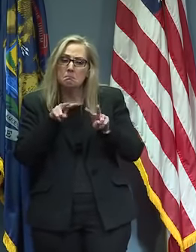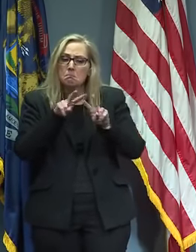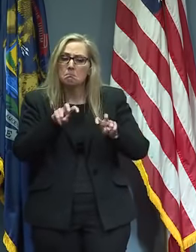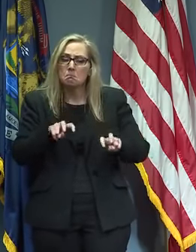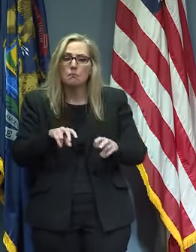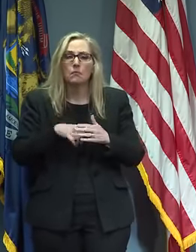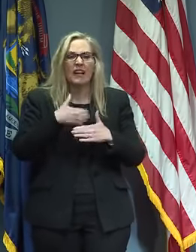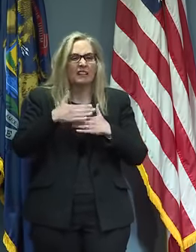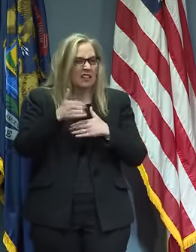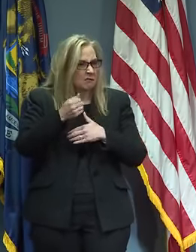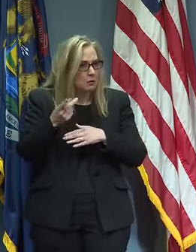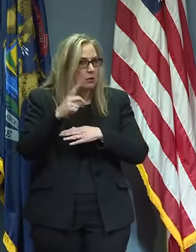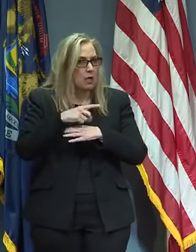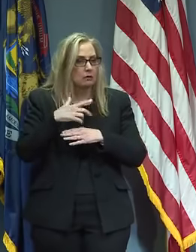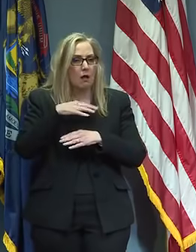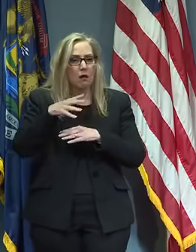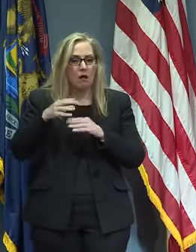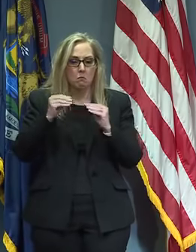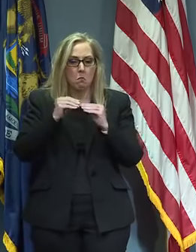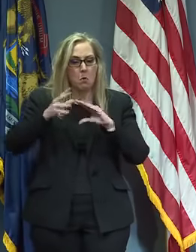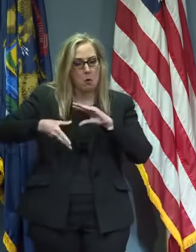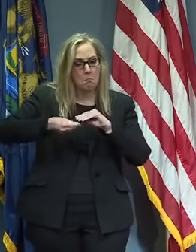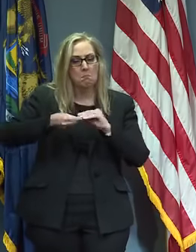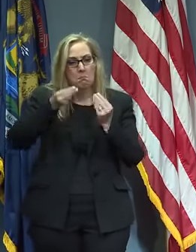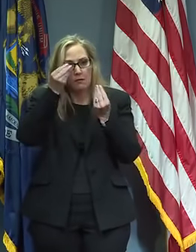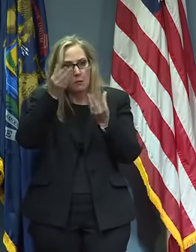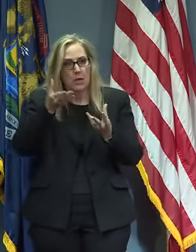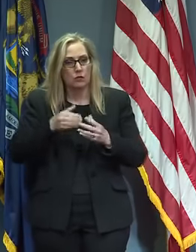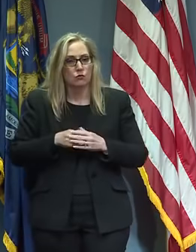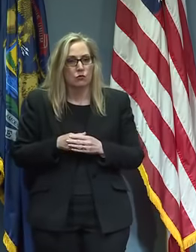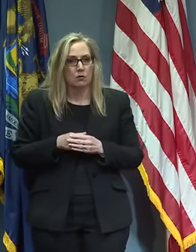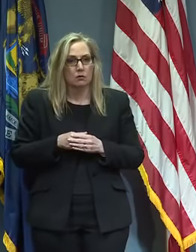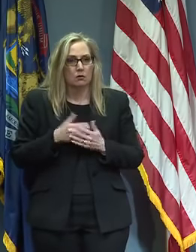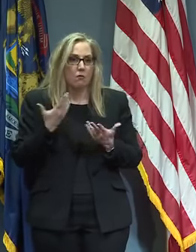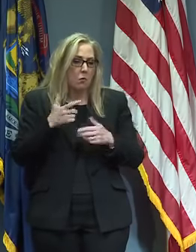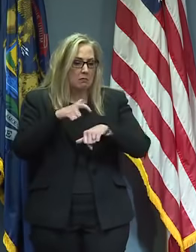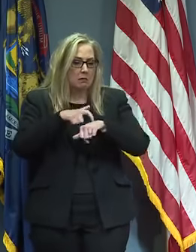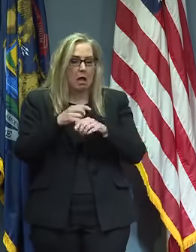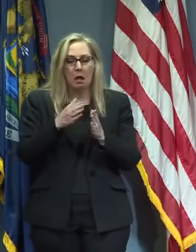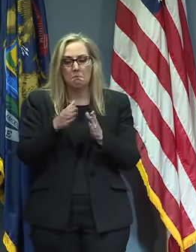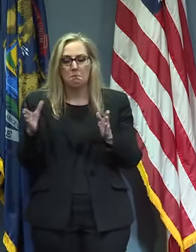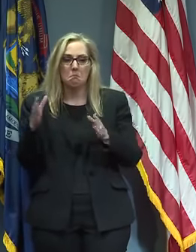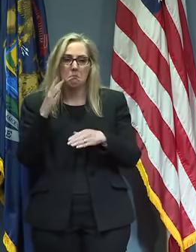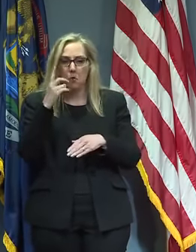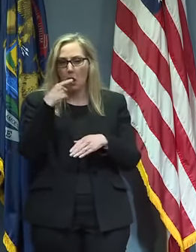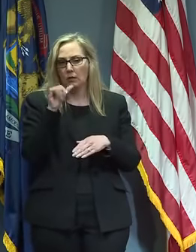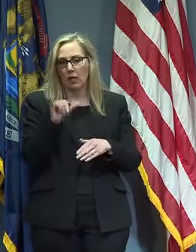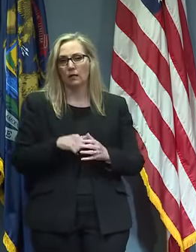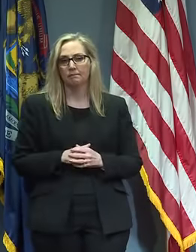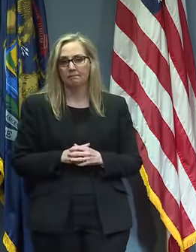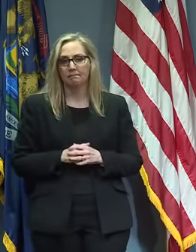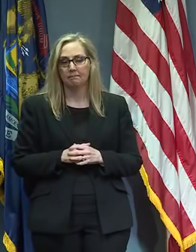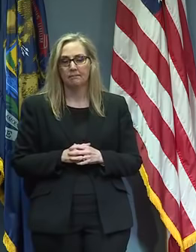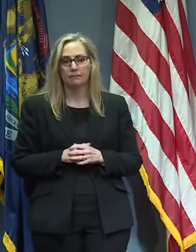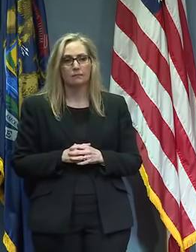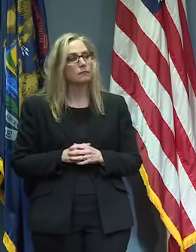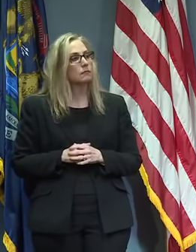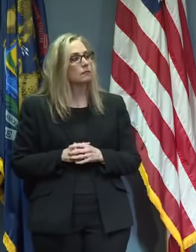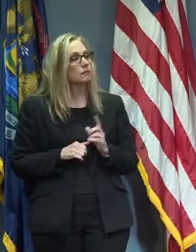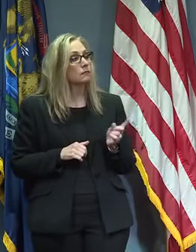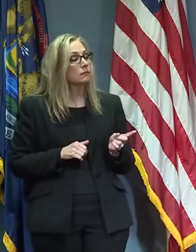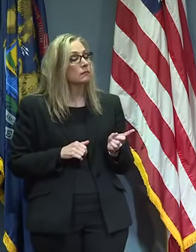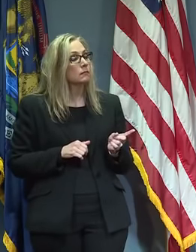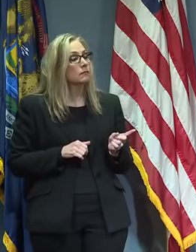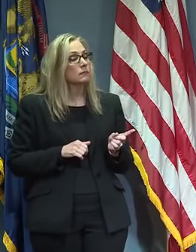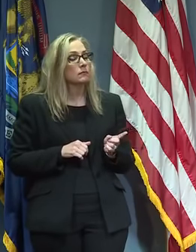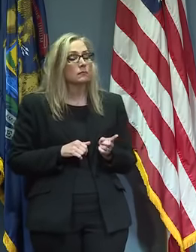days I'll have a lot more to say in terms of the timeline and what that might look like, Jonathan. Thanks. Yeah.